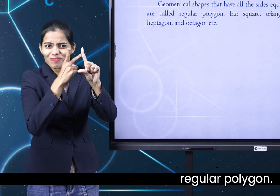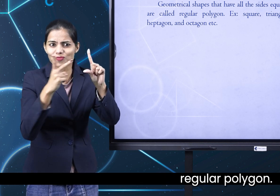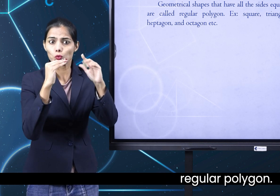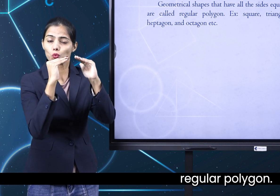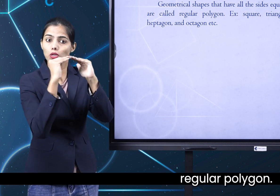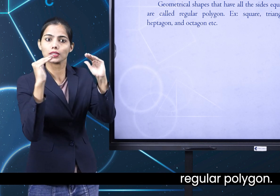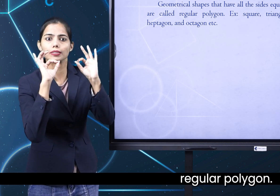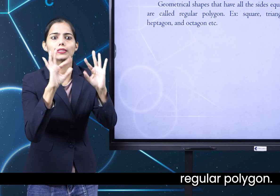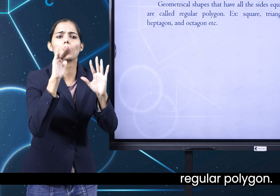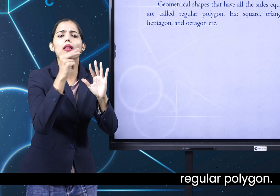polygon.